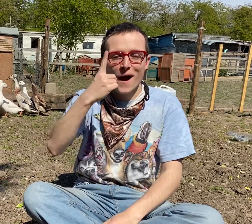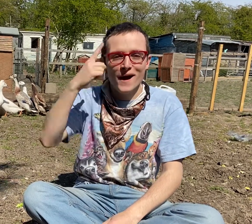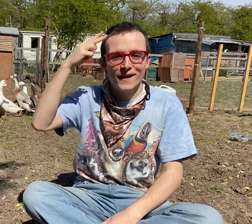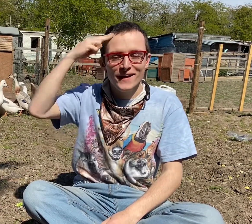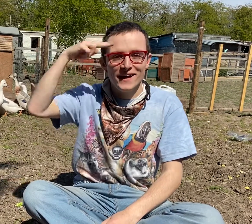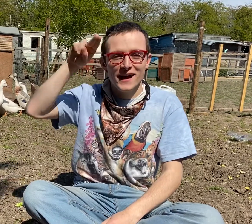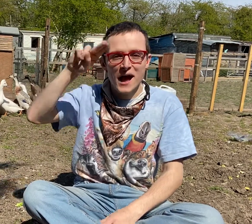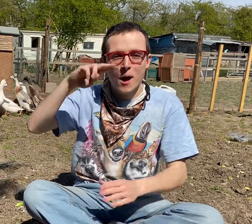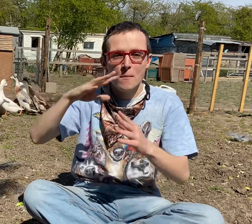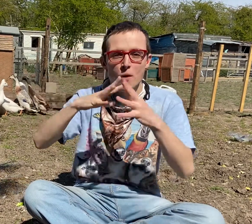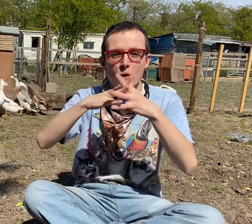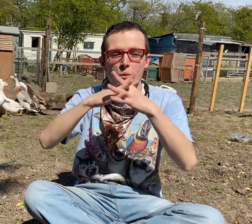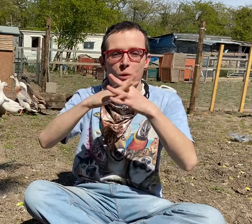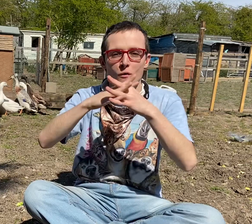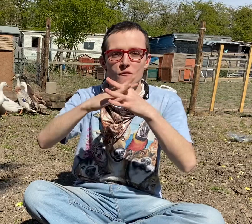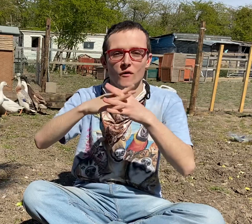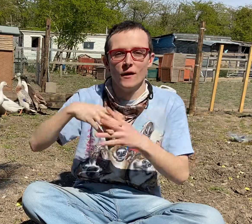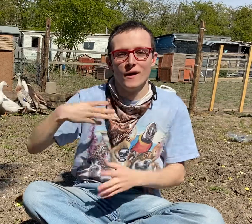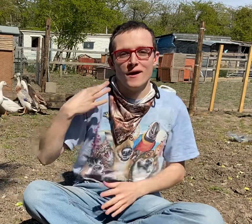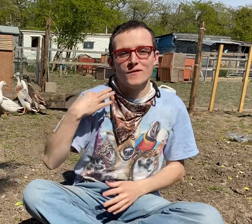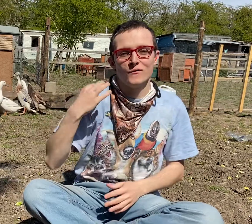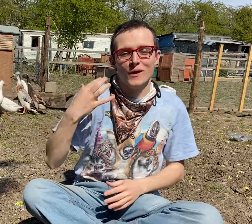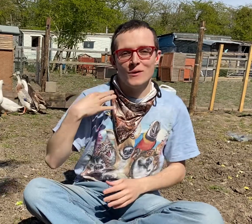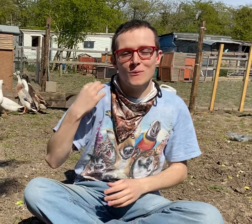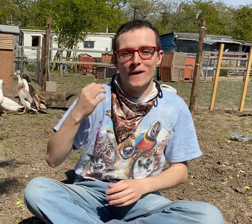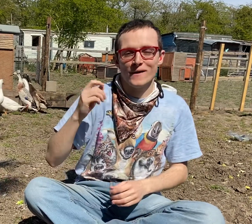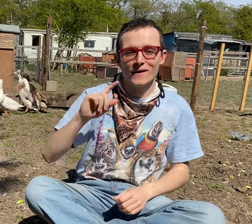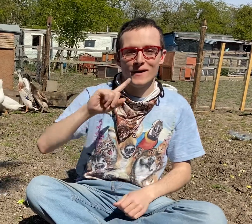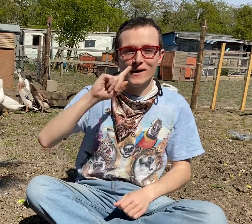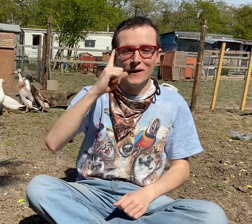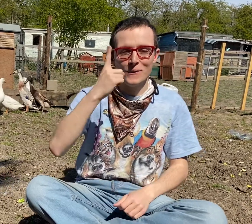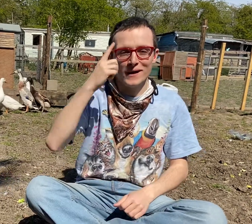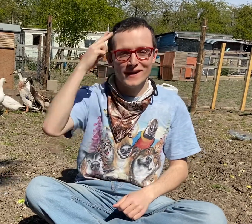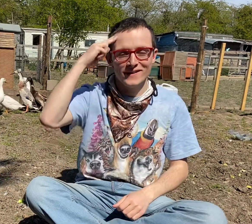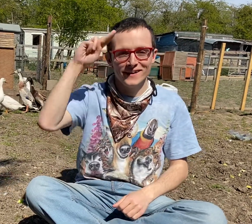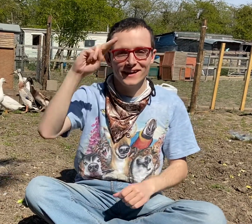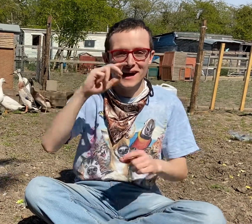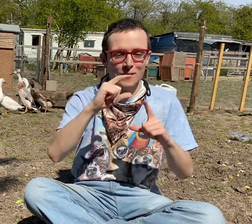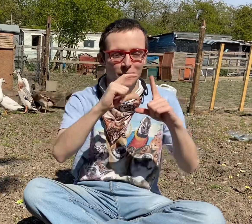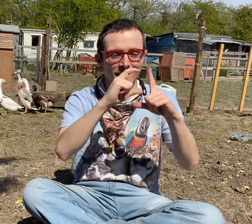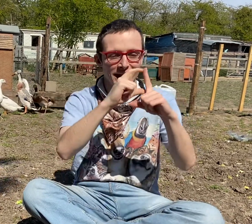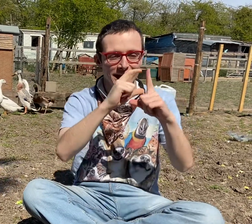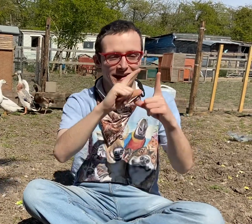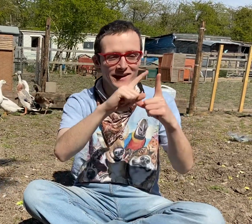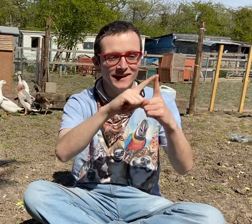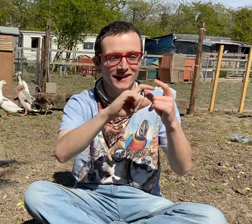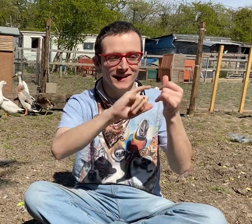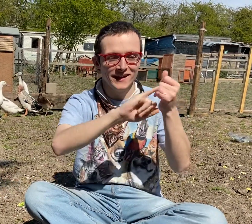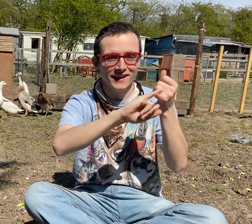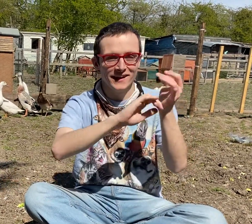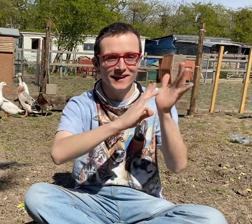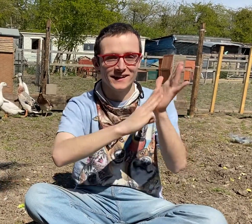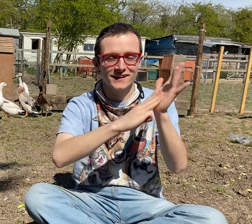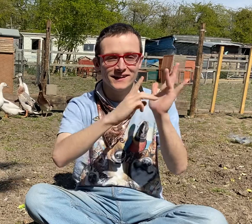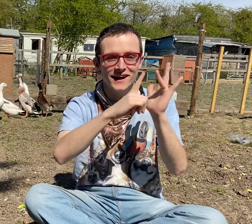Why? Nami. Wilfred. Right, right. Why? Nami. He. Got